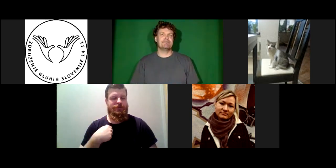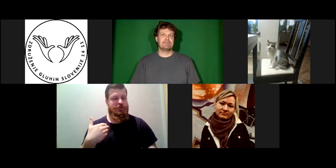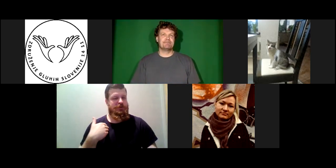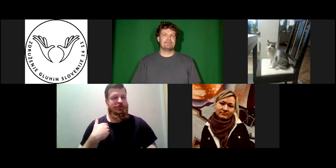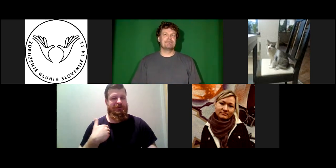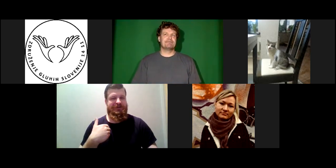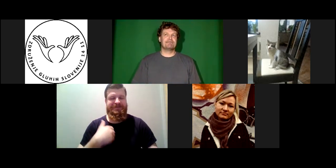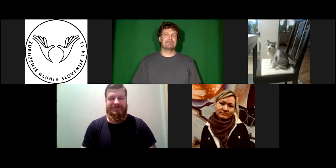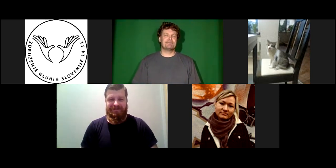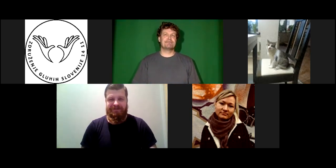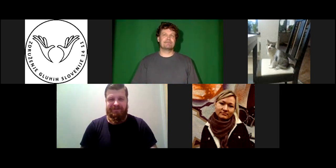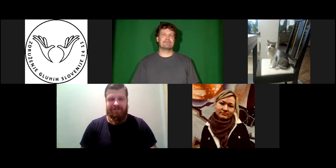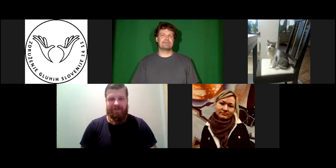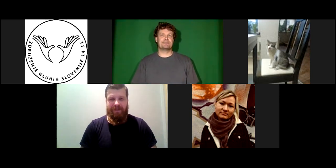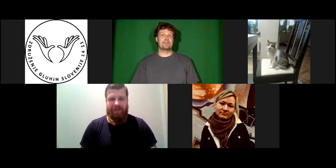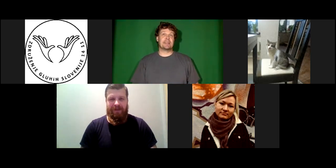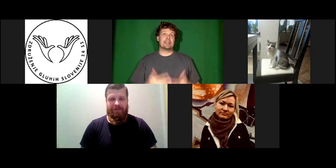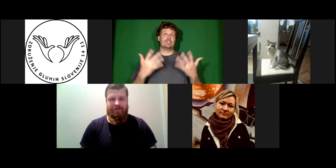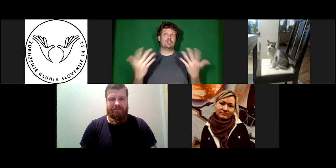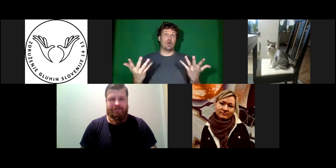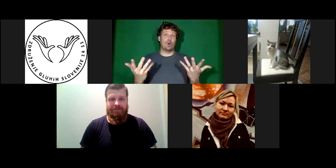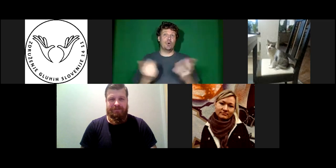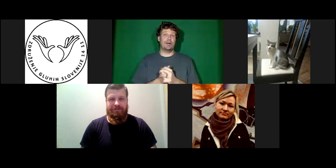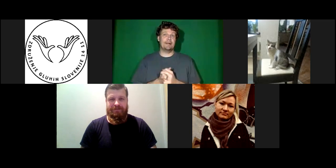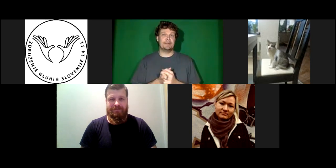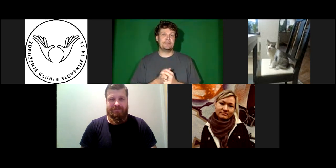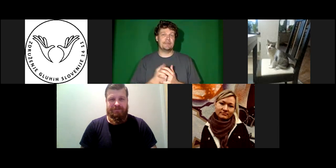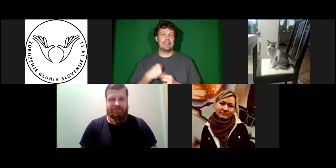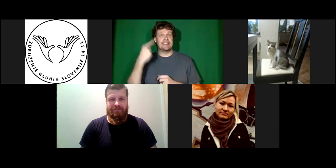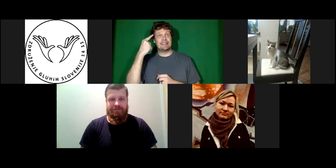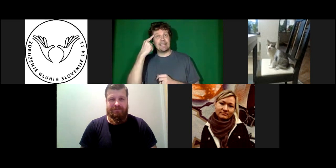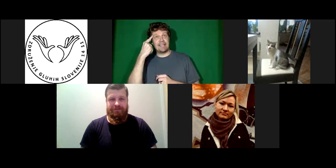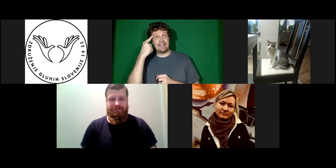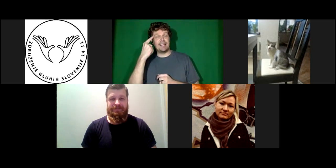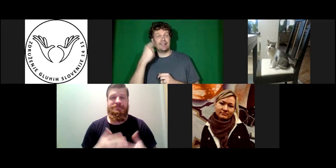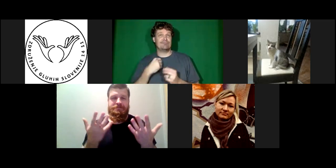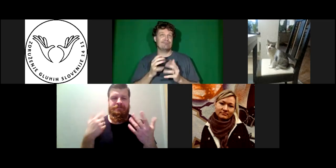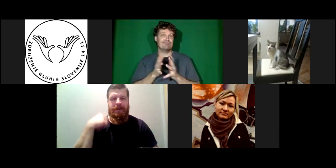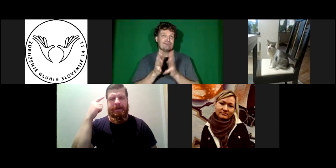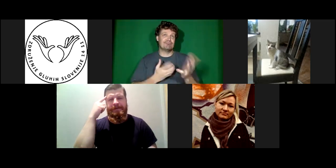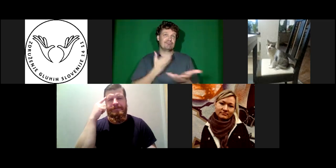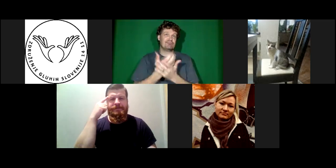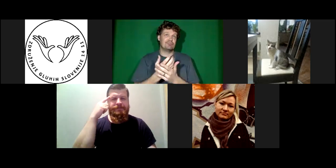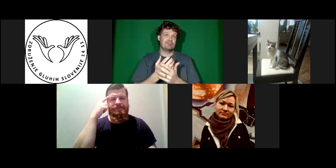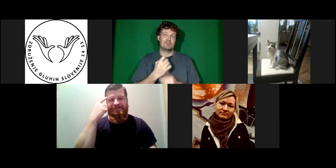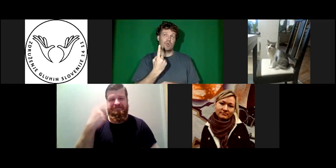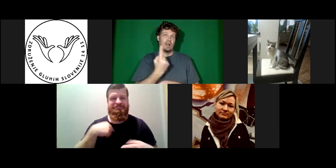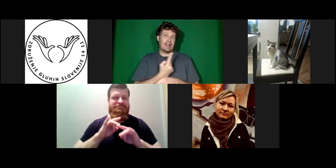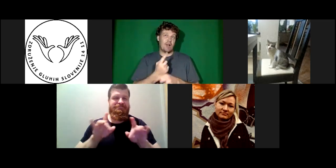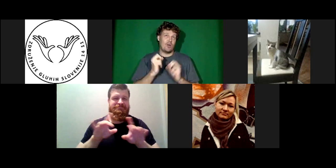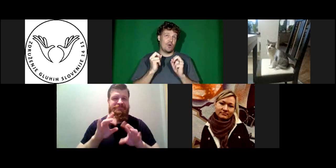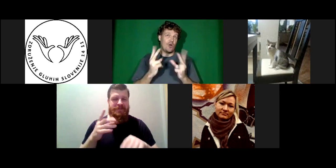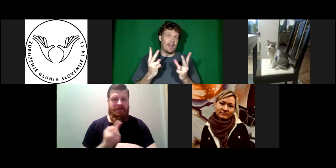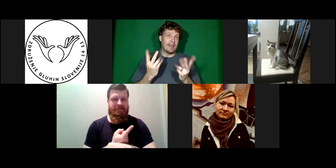And that's my goal, to work on making sure that deaf professionals are put in this limelight